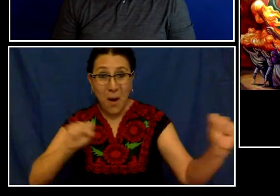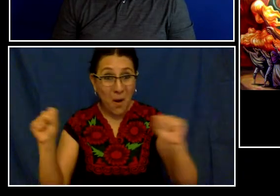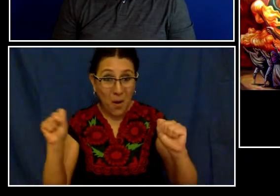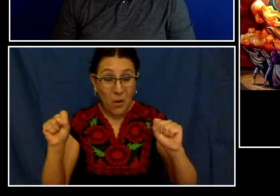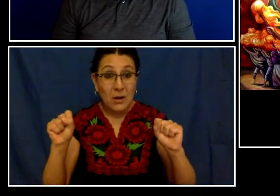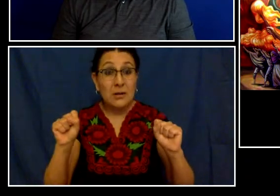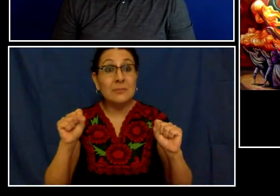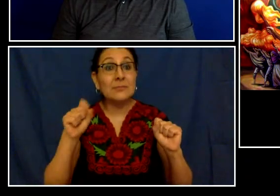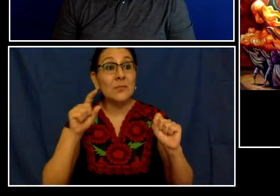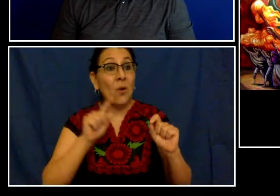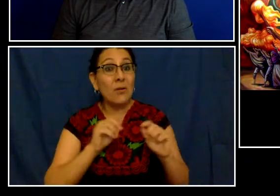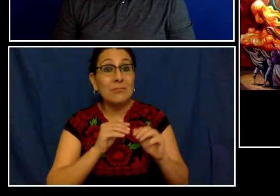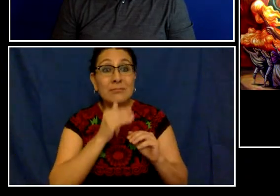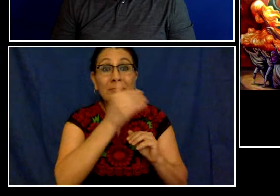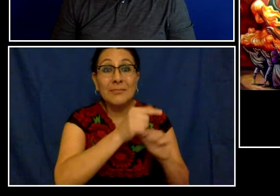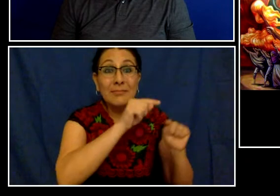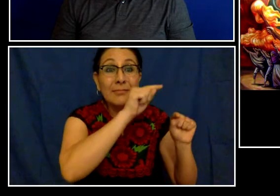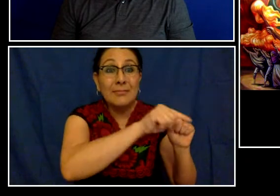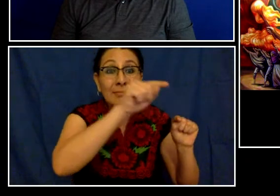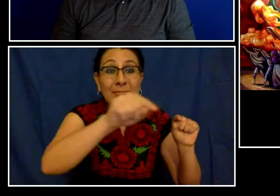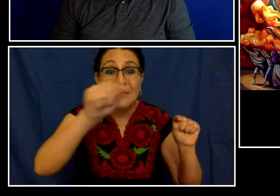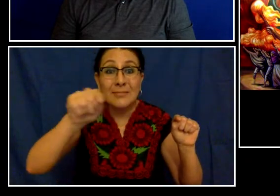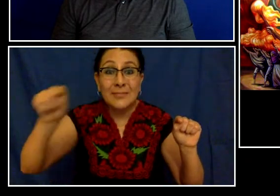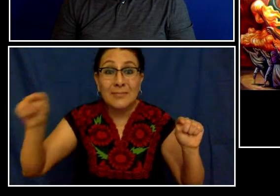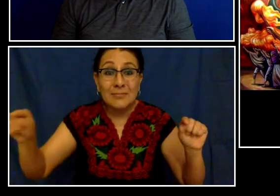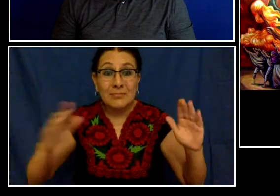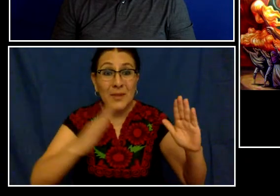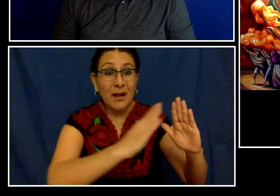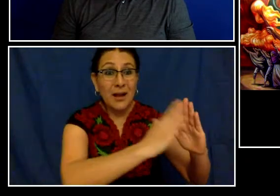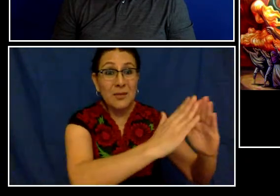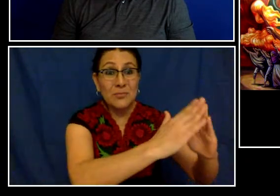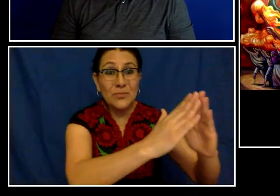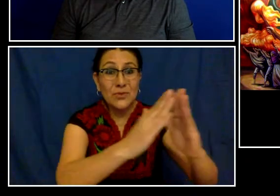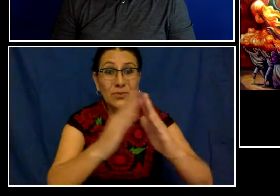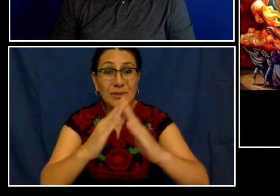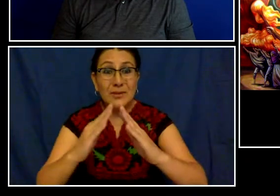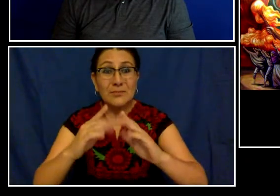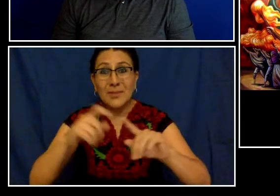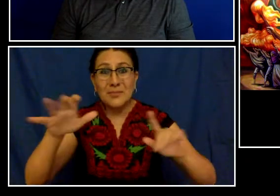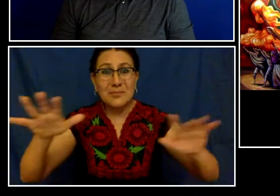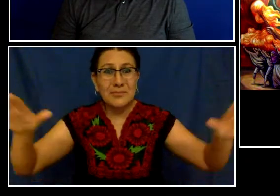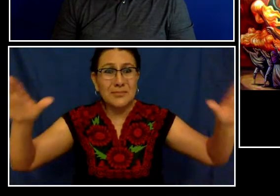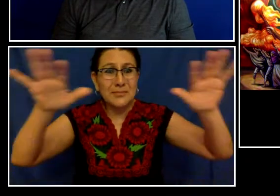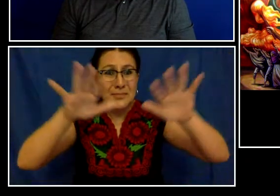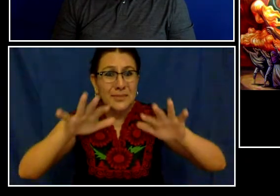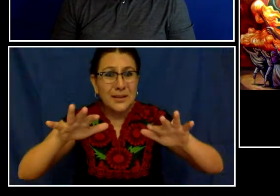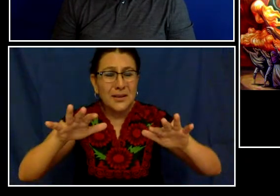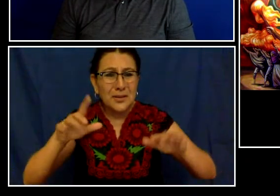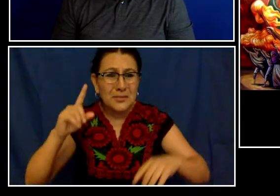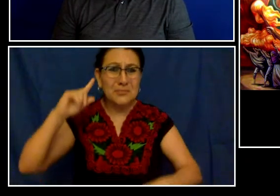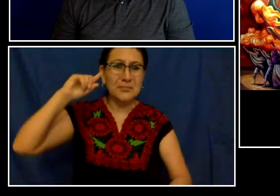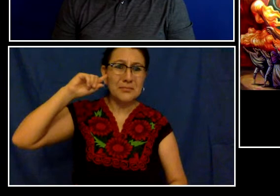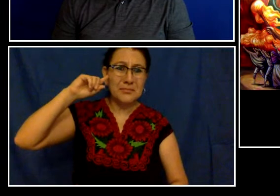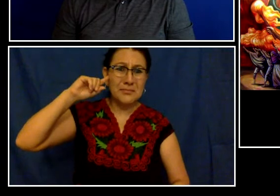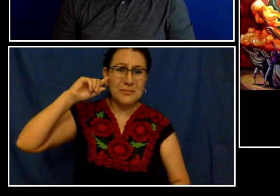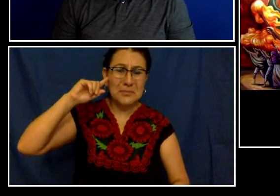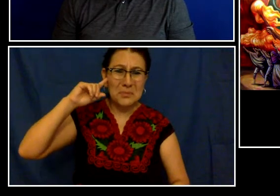just rang over the town. It was loud, such a loud ring. And then all the other